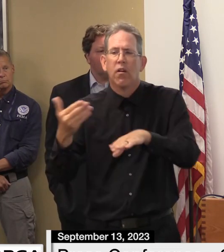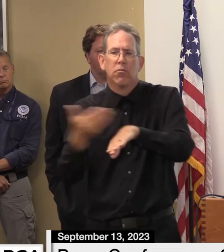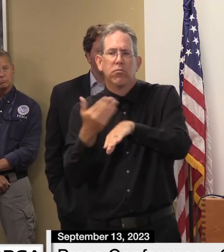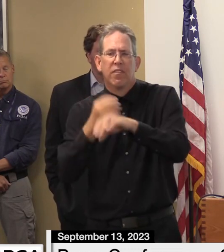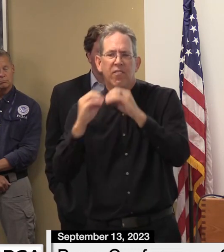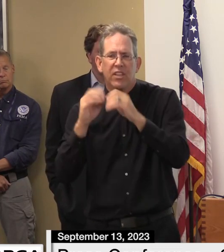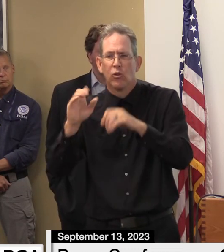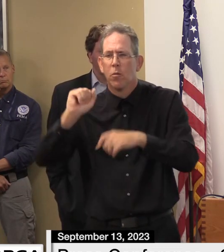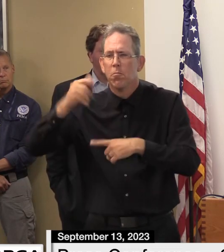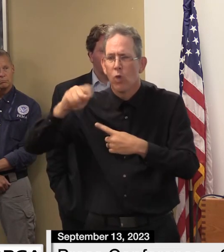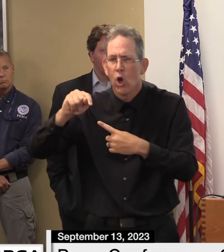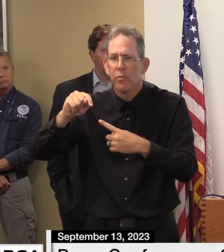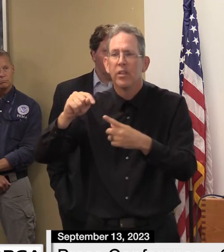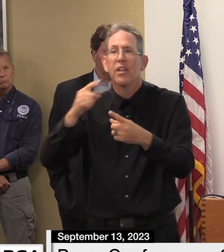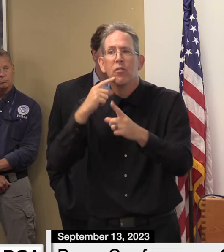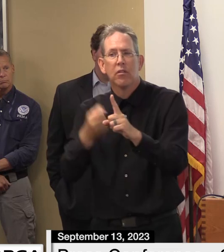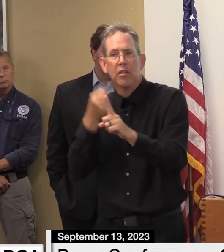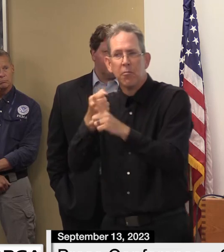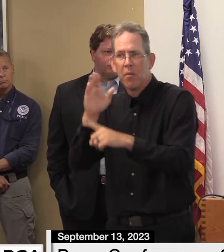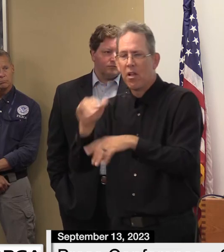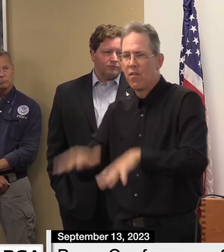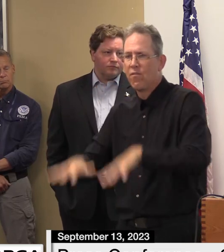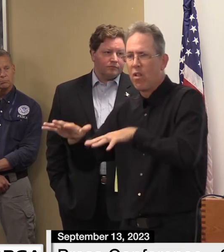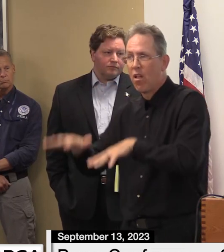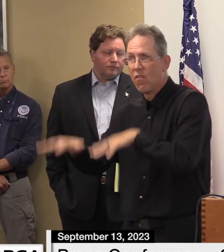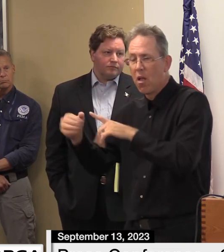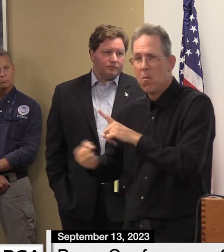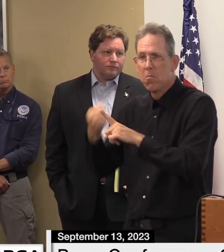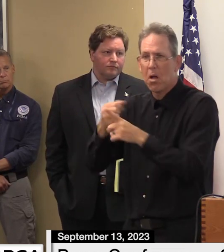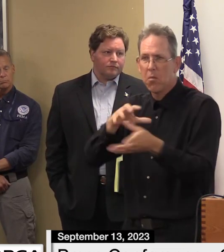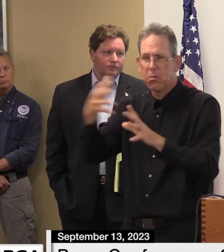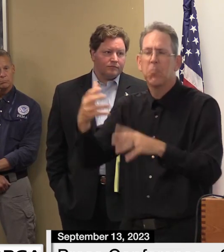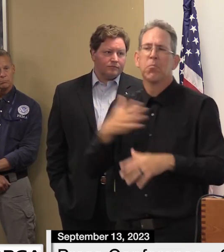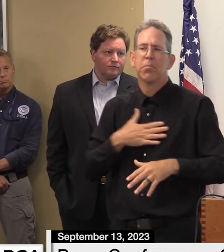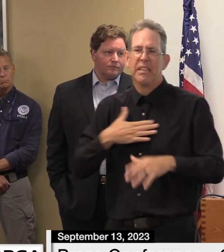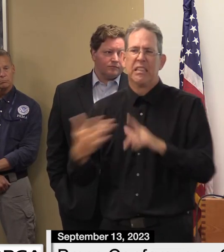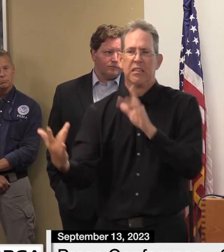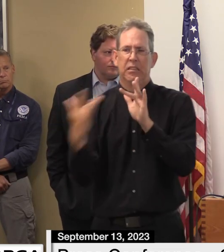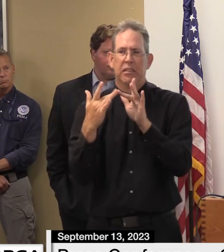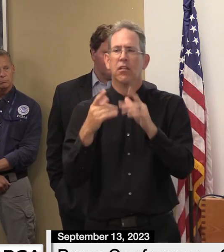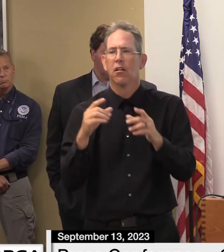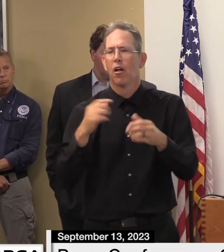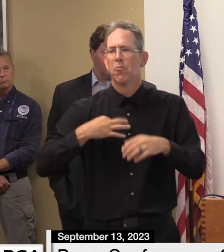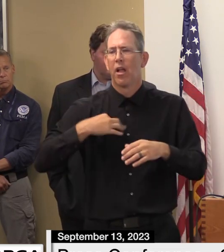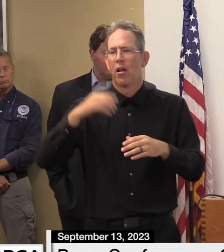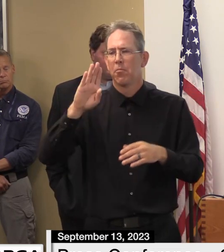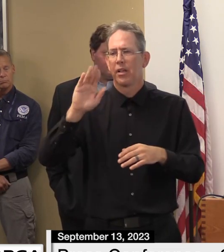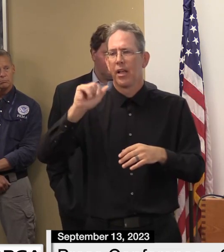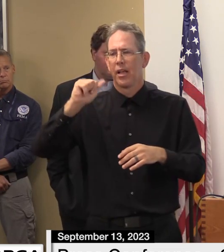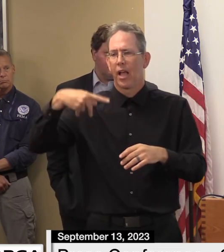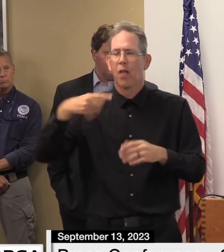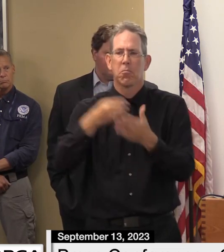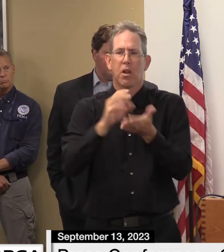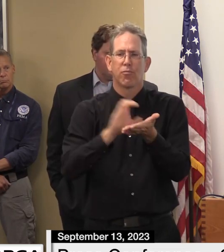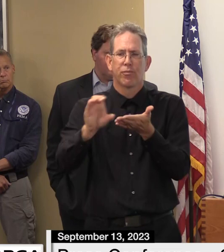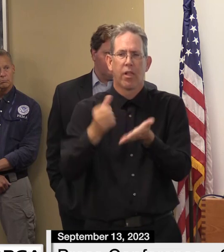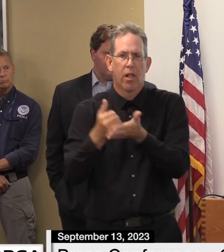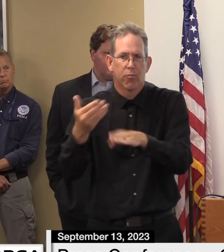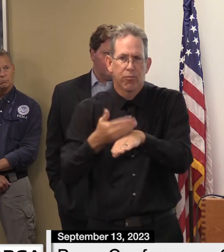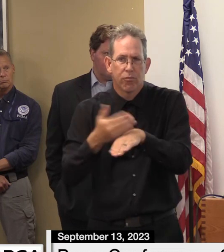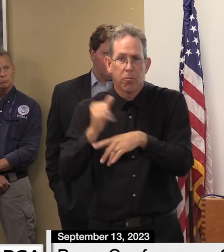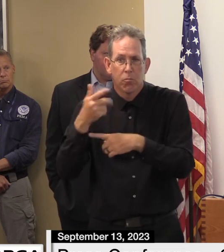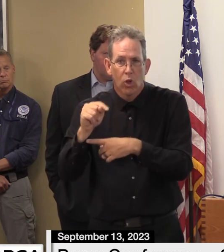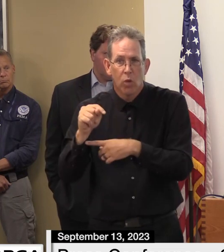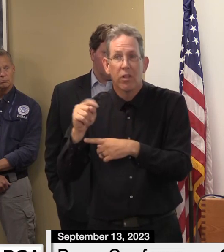damaged by the flood. So please submit your applications to that program, reach out for help. The money's approved on a